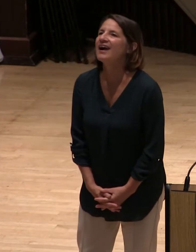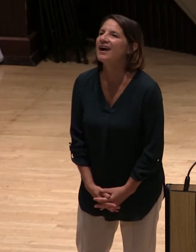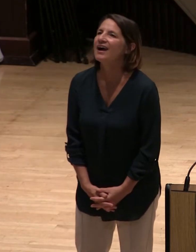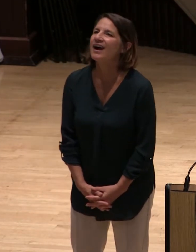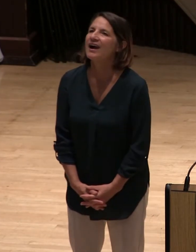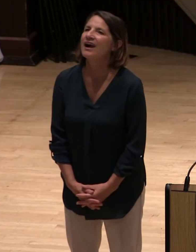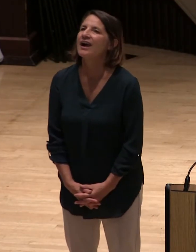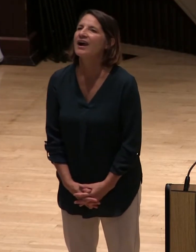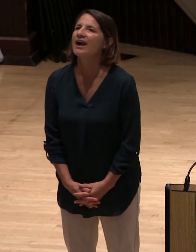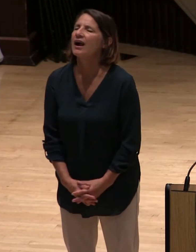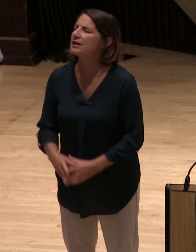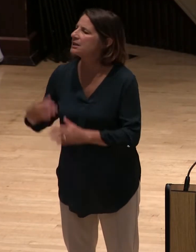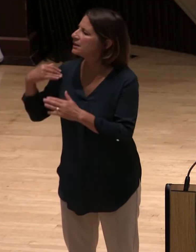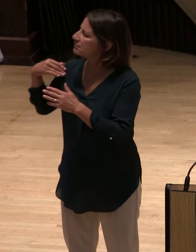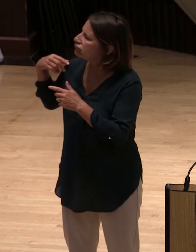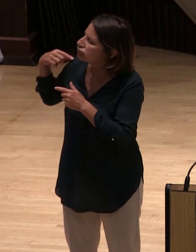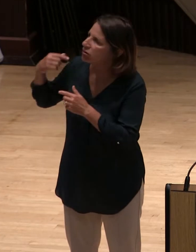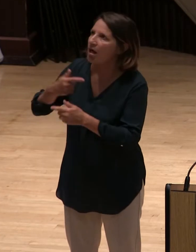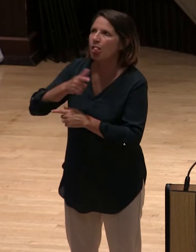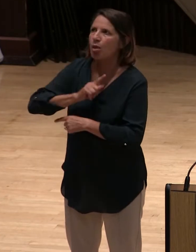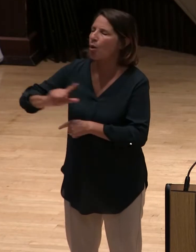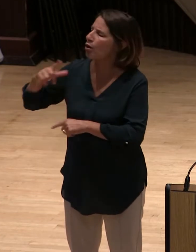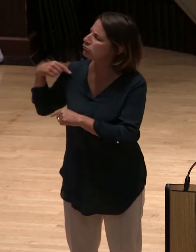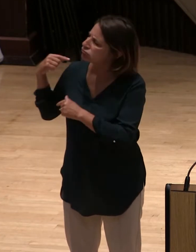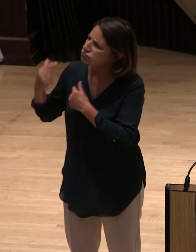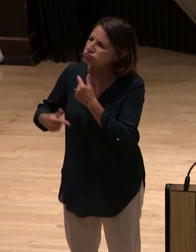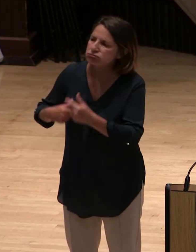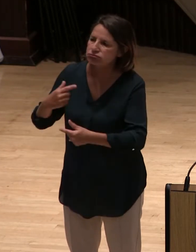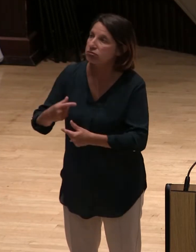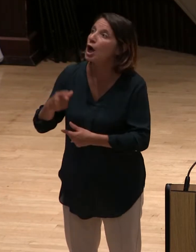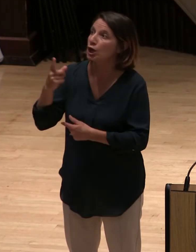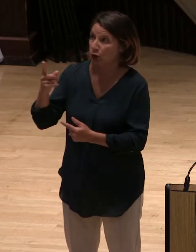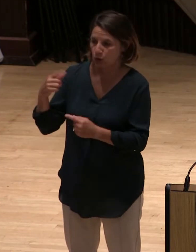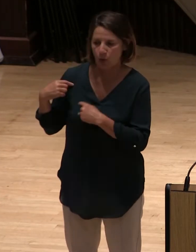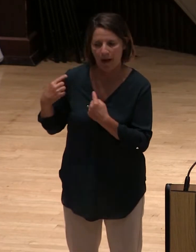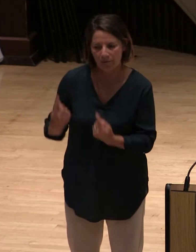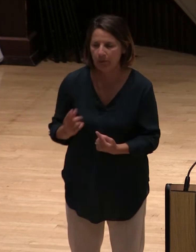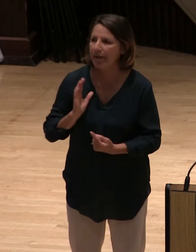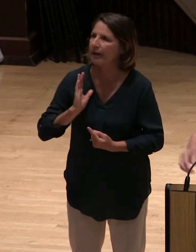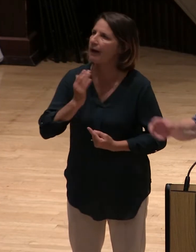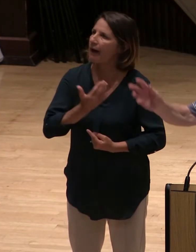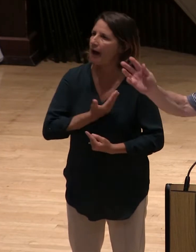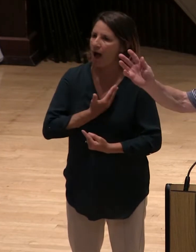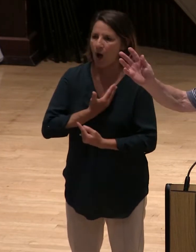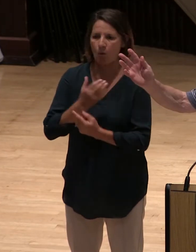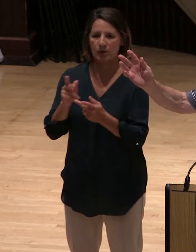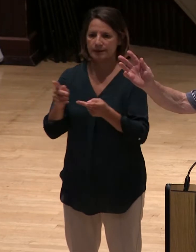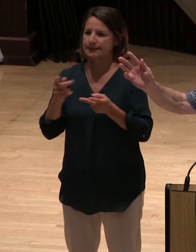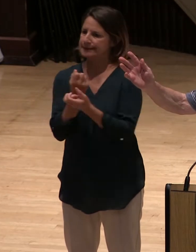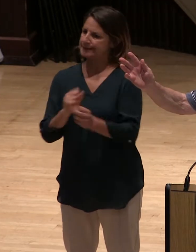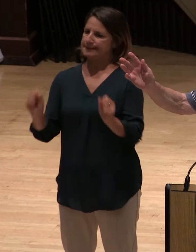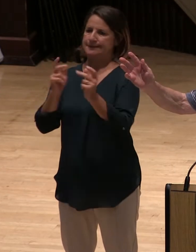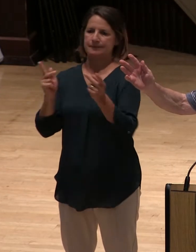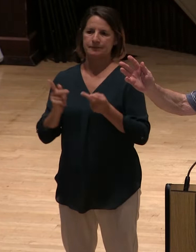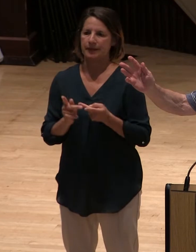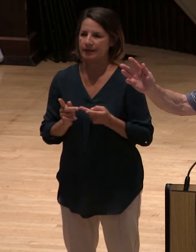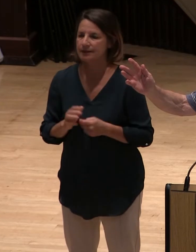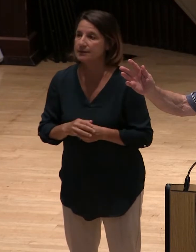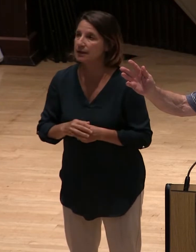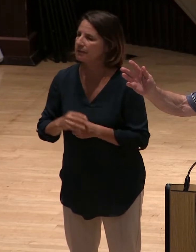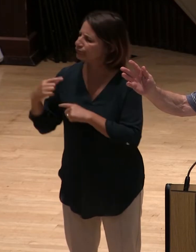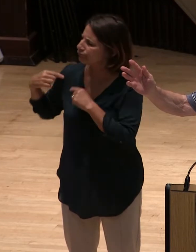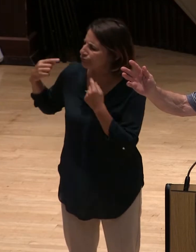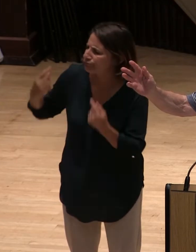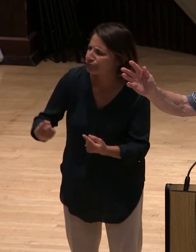In every age, O Lord, you have been our refuge. In every age,